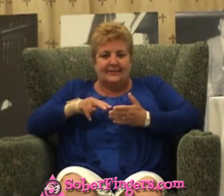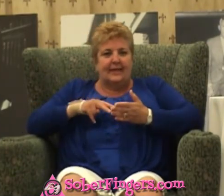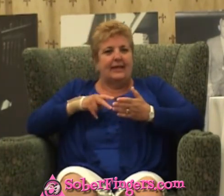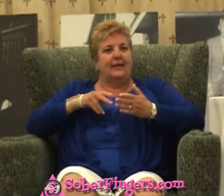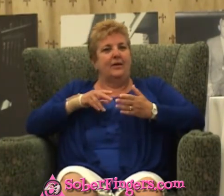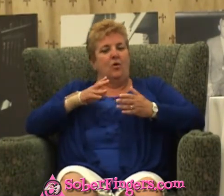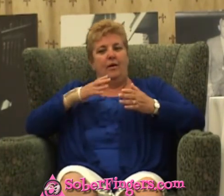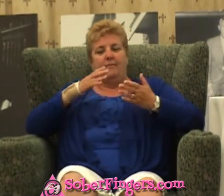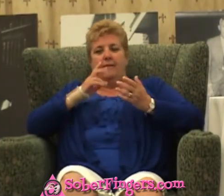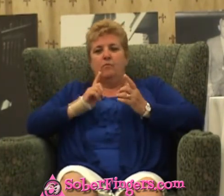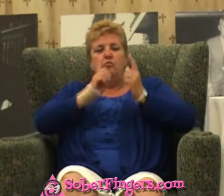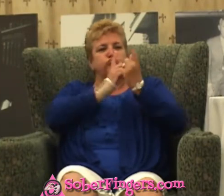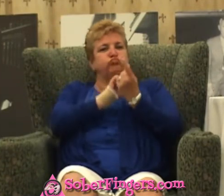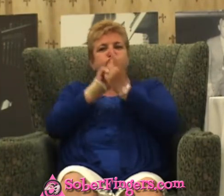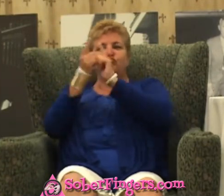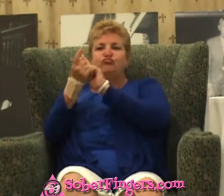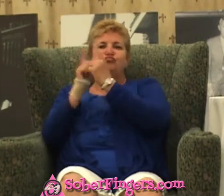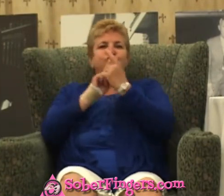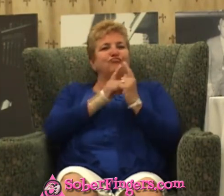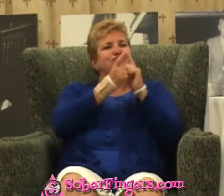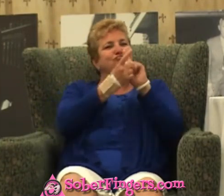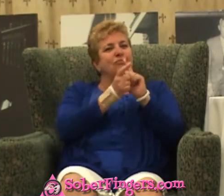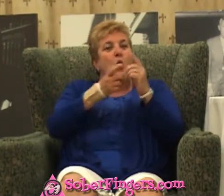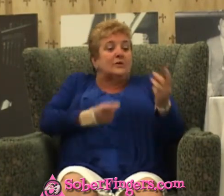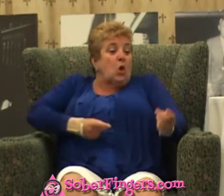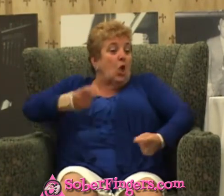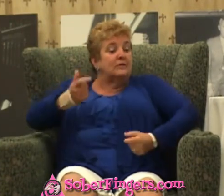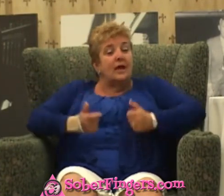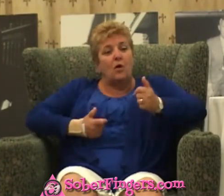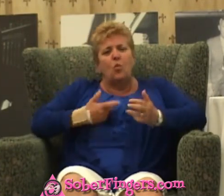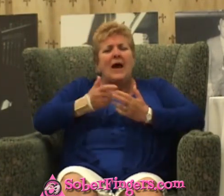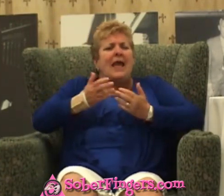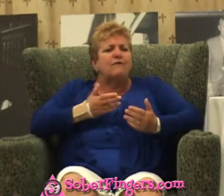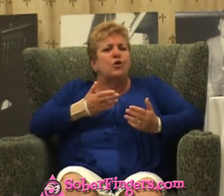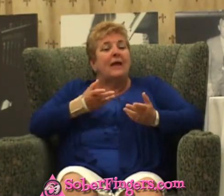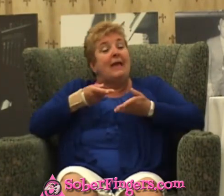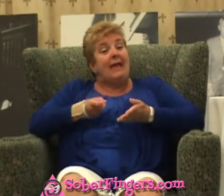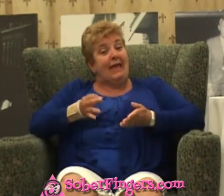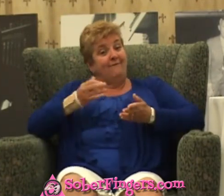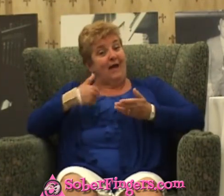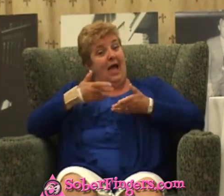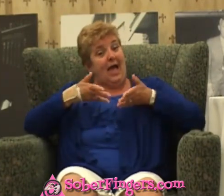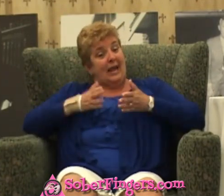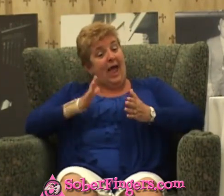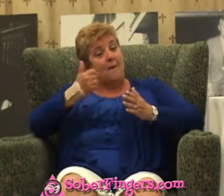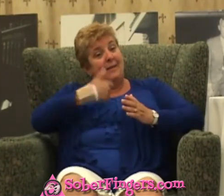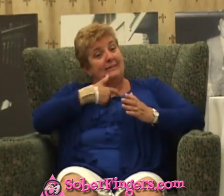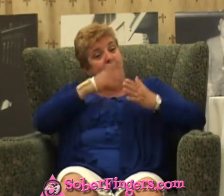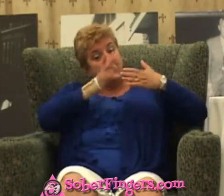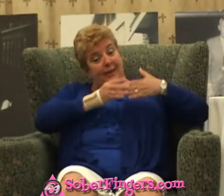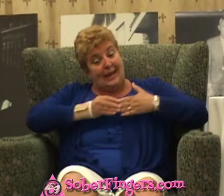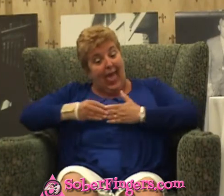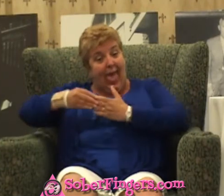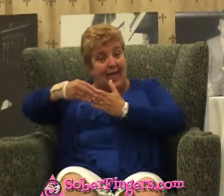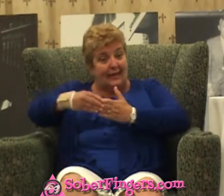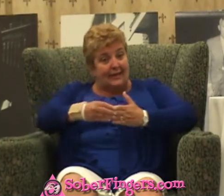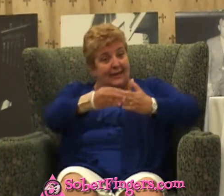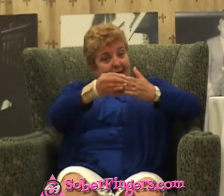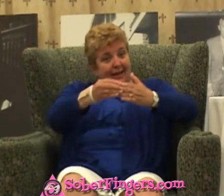waltz or a foxtrot or a salsa, whatever it is I'm doing, if I allow myself to be led, if I don't worry about the step I just took, and I don't worry